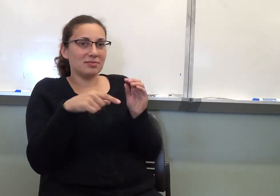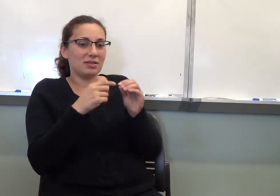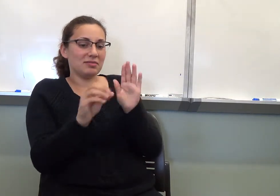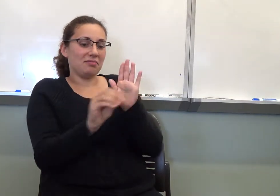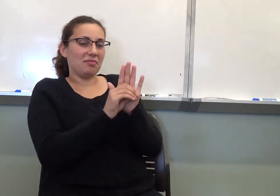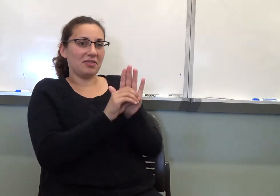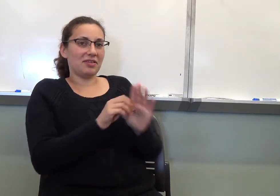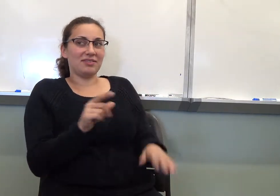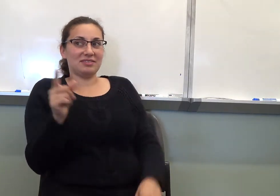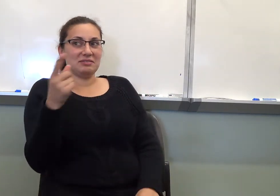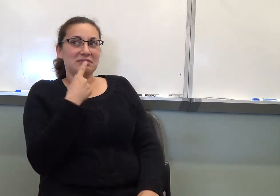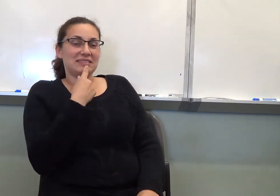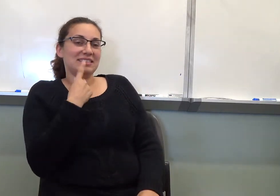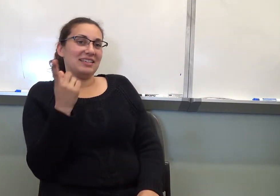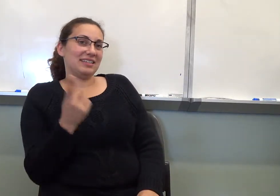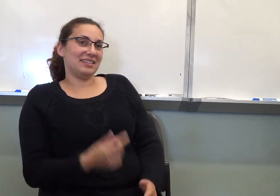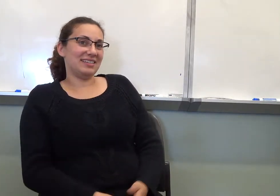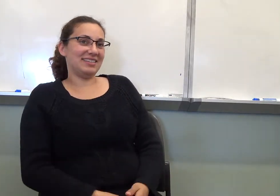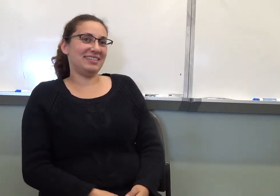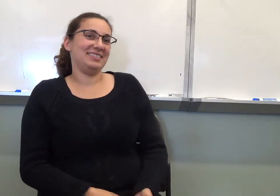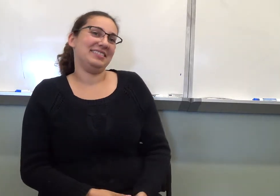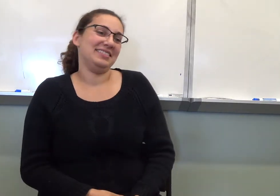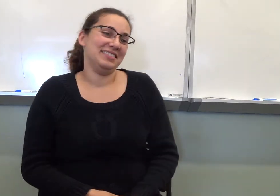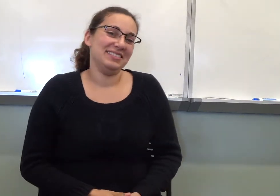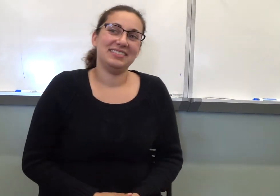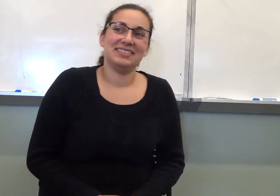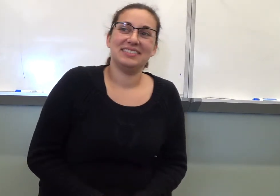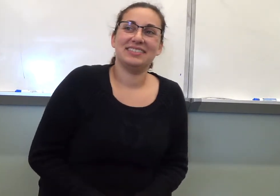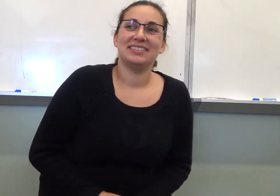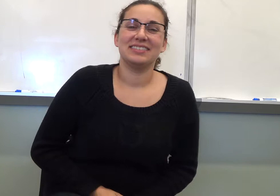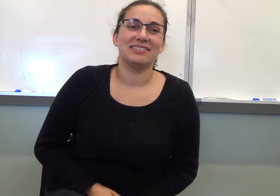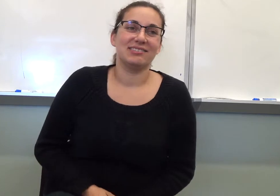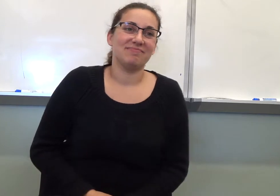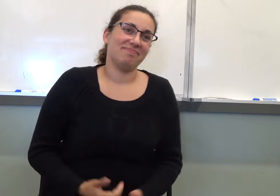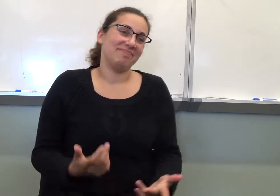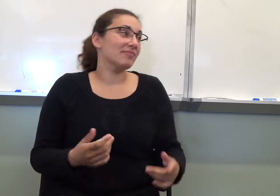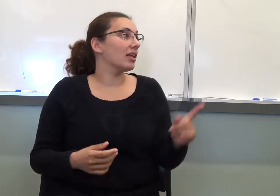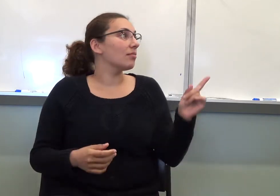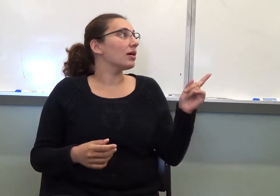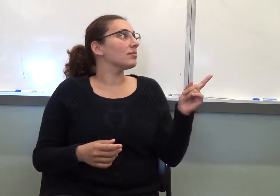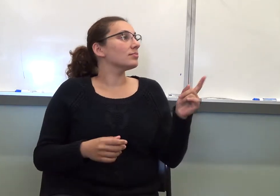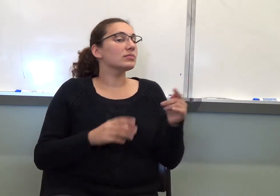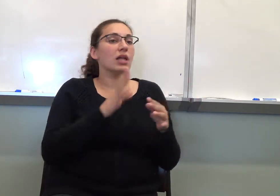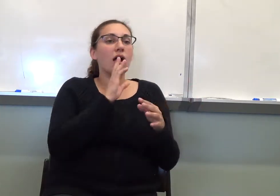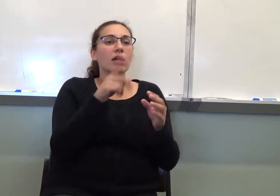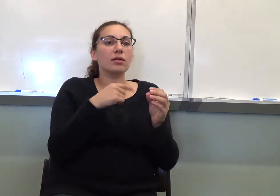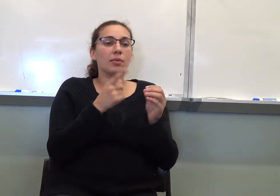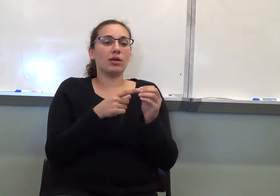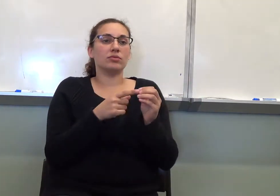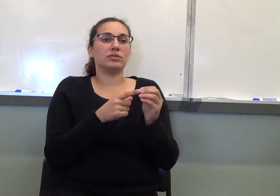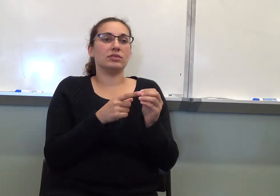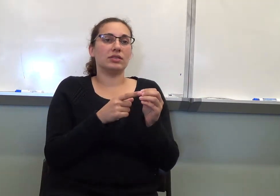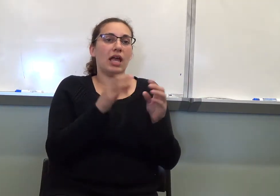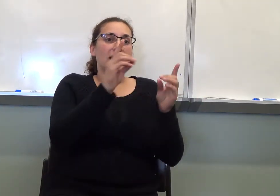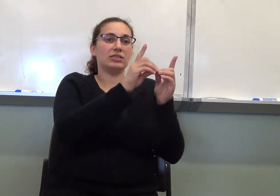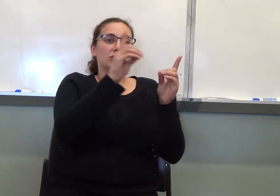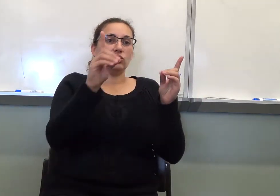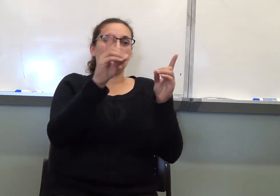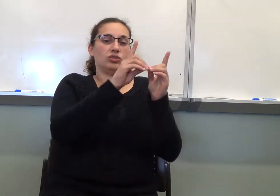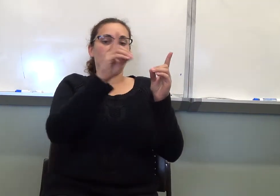Okay, this is the area where we were talking about the properties, commutative, associative, and distributive properties. And they're